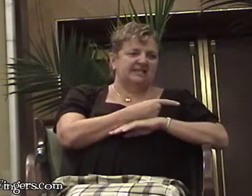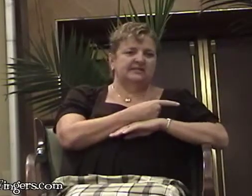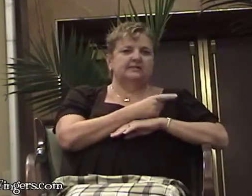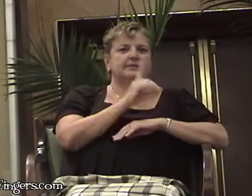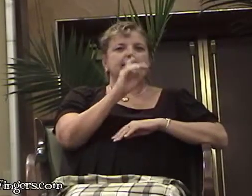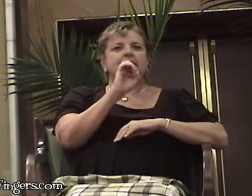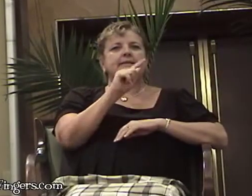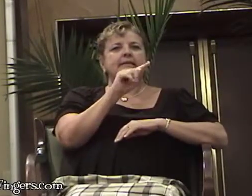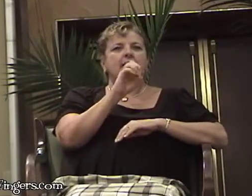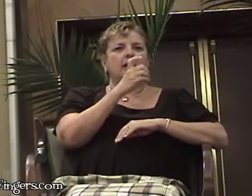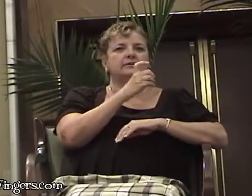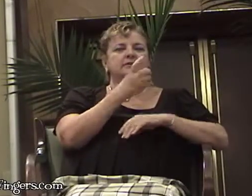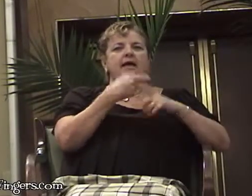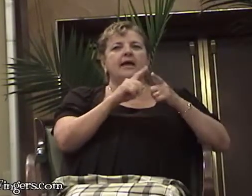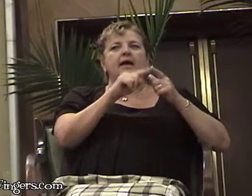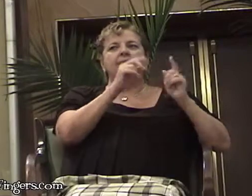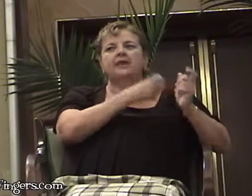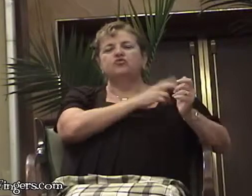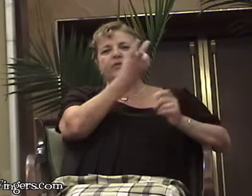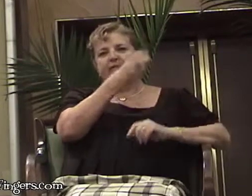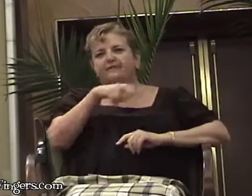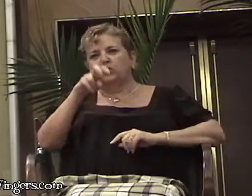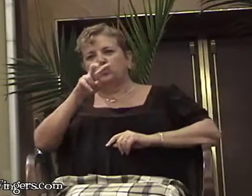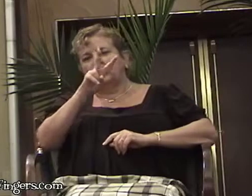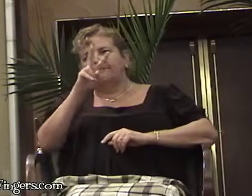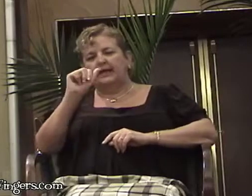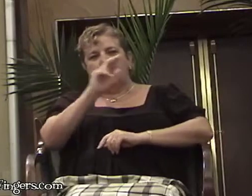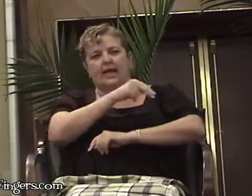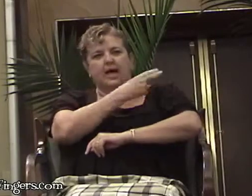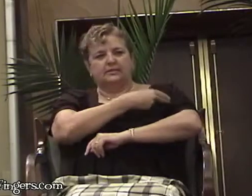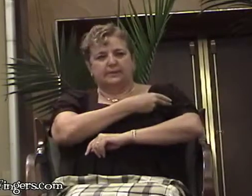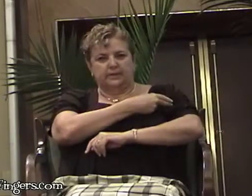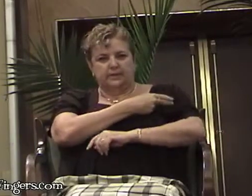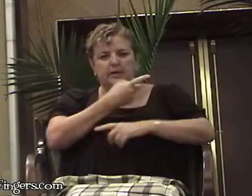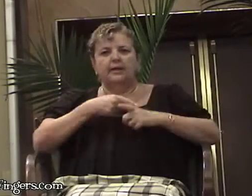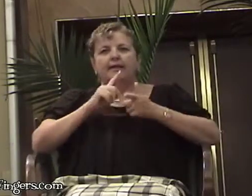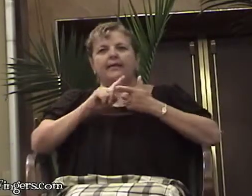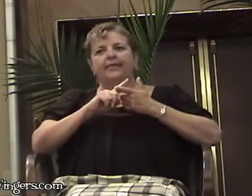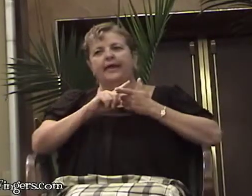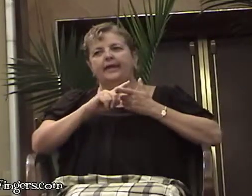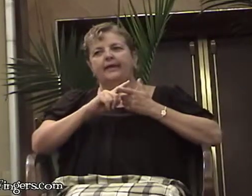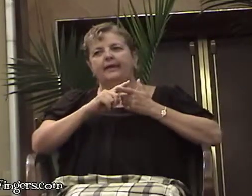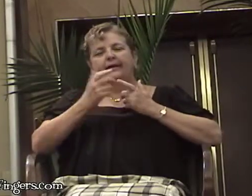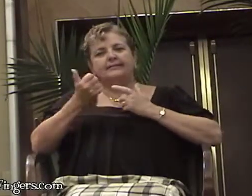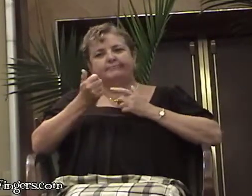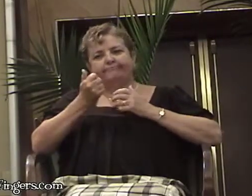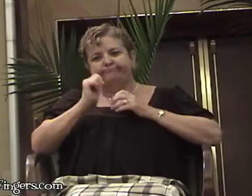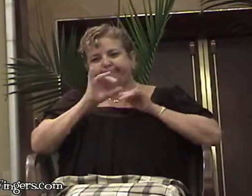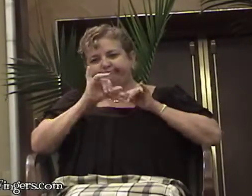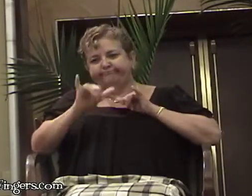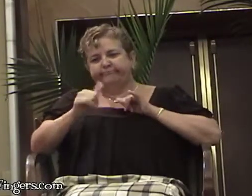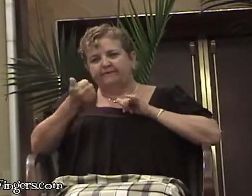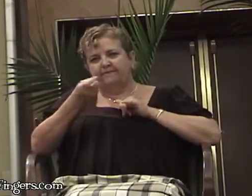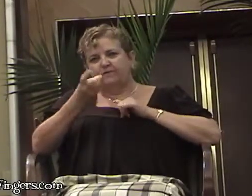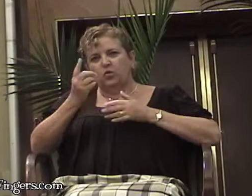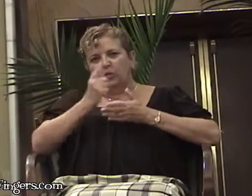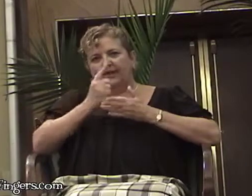deck. And from there, I got transferred to the VA hospital out in Coatesville, where I would spend another few weeks on their flight deck before I got put into an alcohol and drug